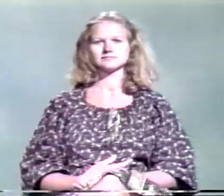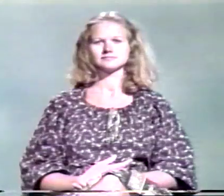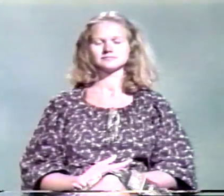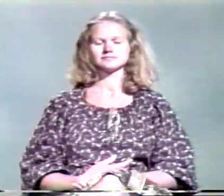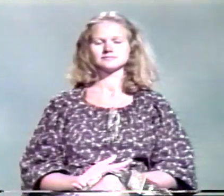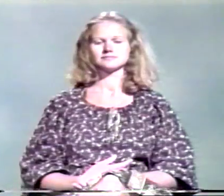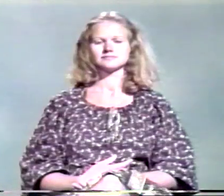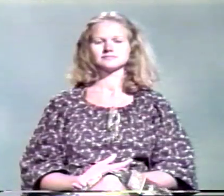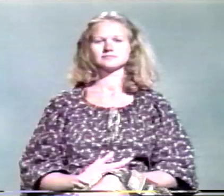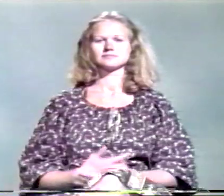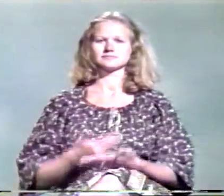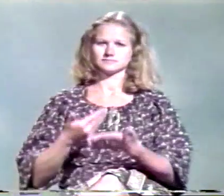The sign new.